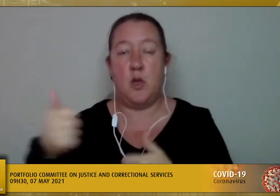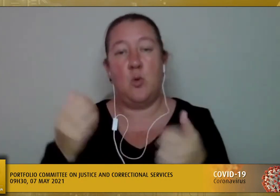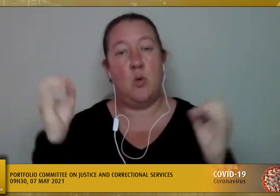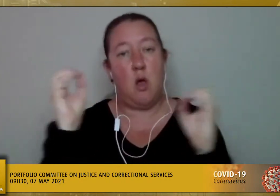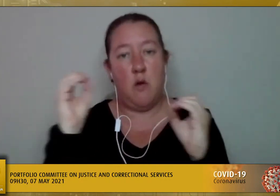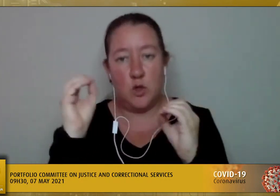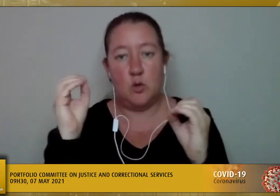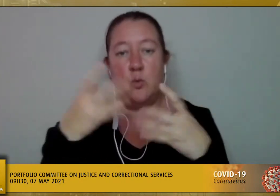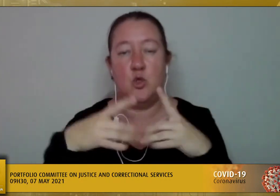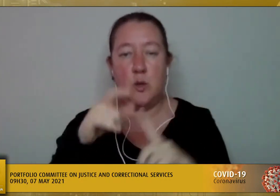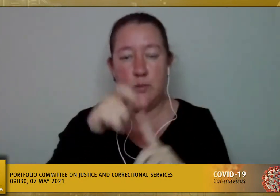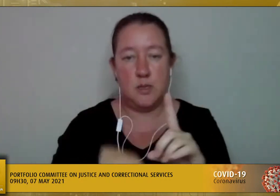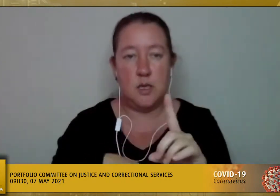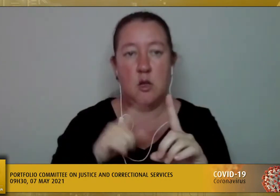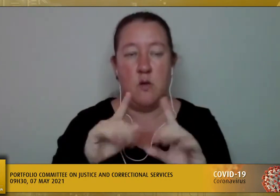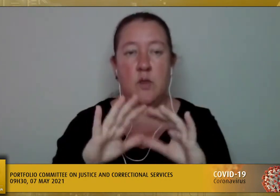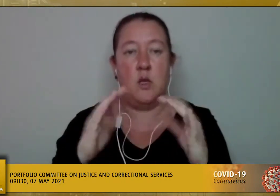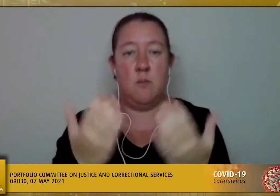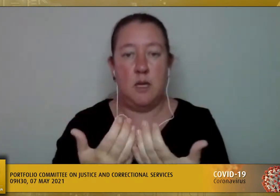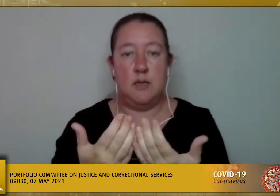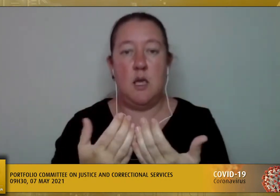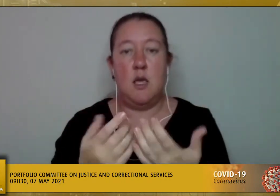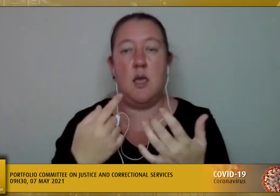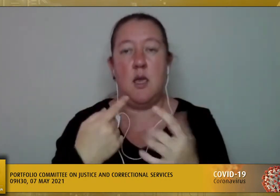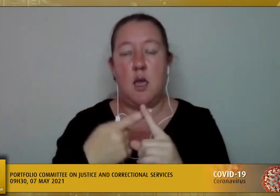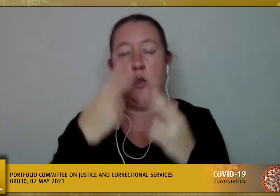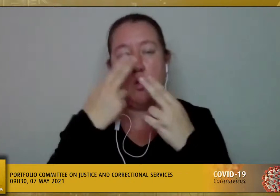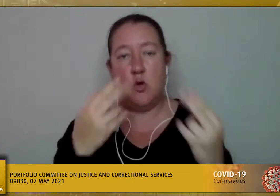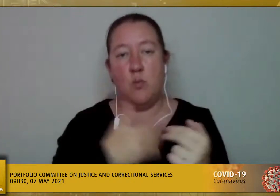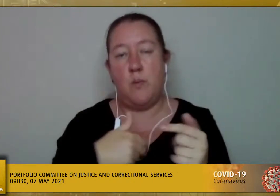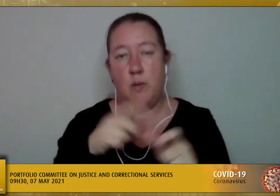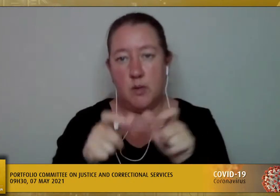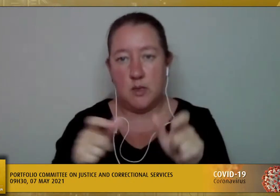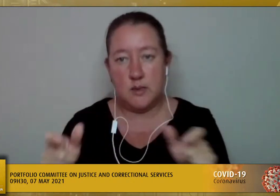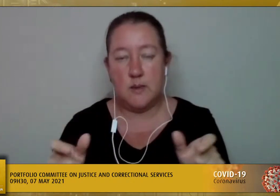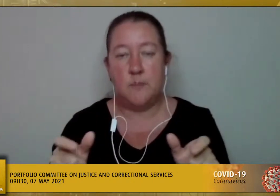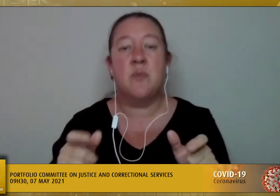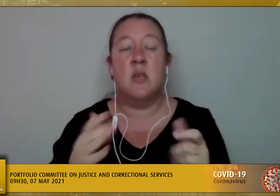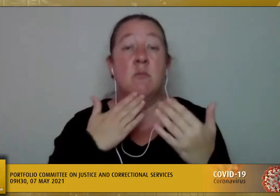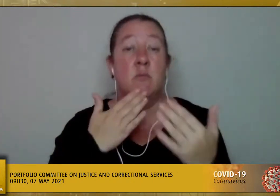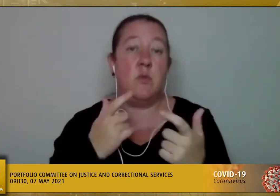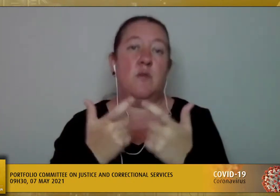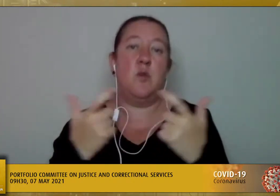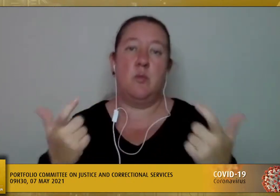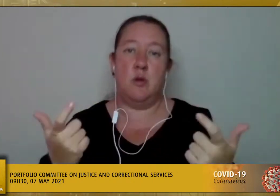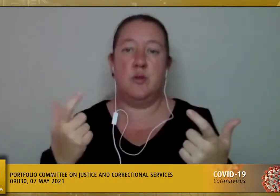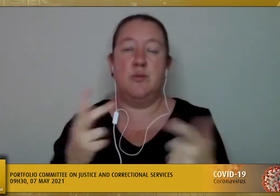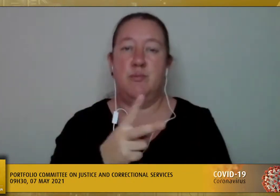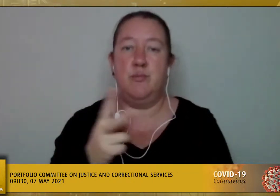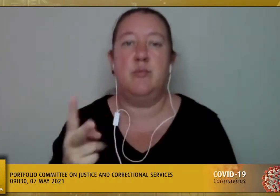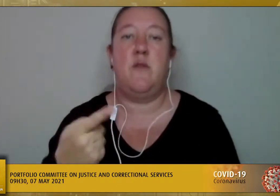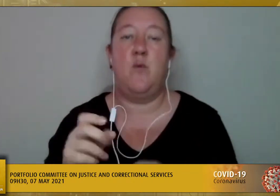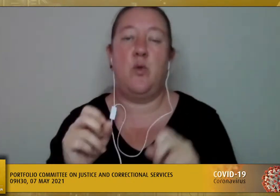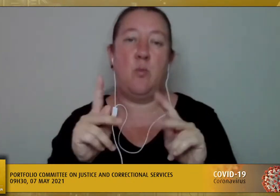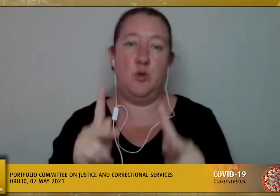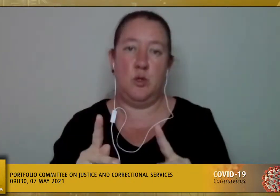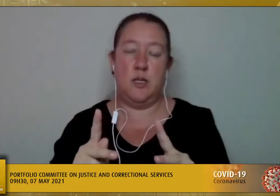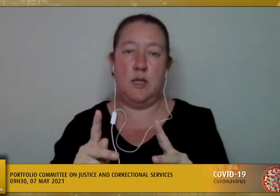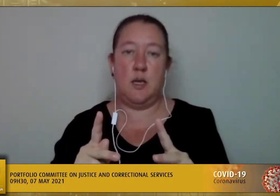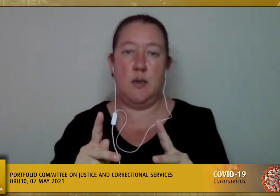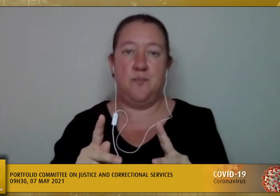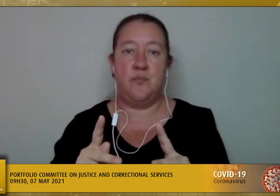afternoon chairperson of the community and honorable members thank you very much once again for the opportunity